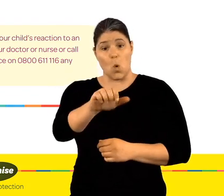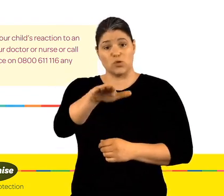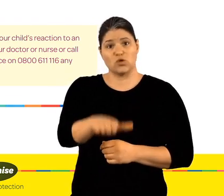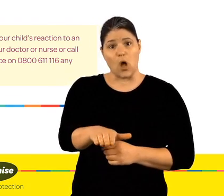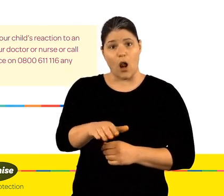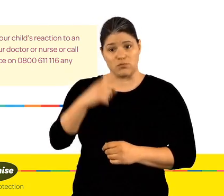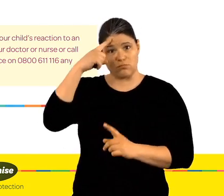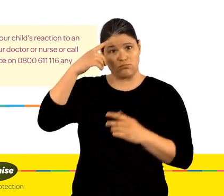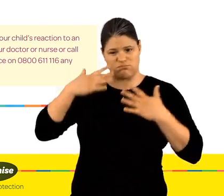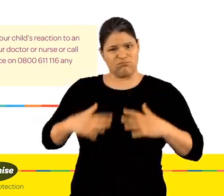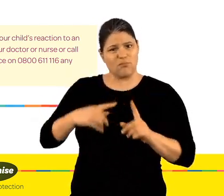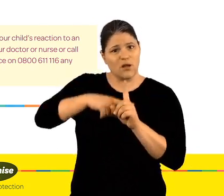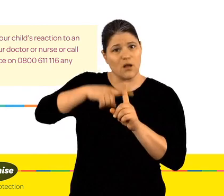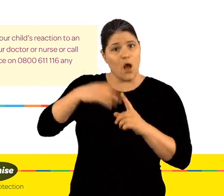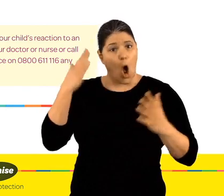Loosen your child's clothing if they are hot.